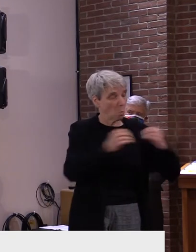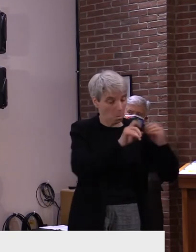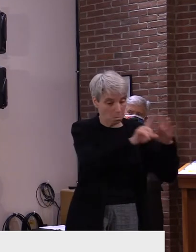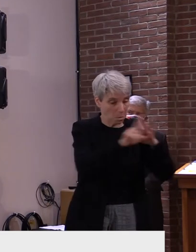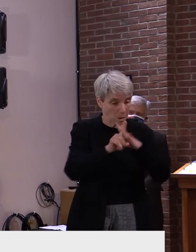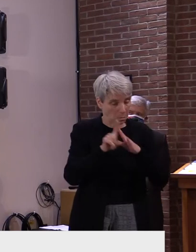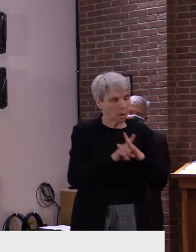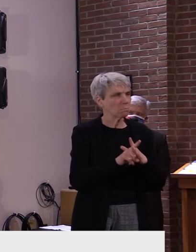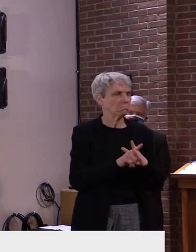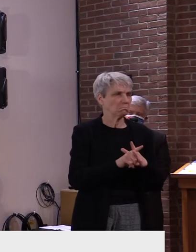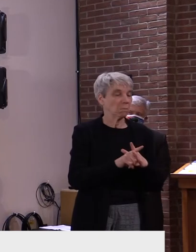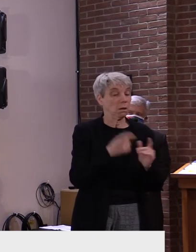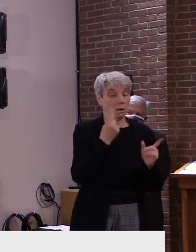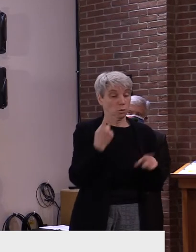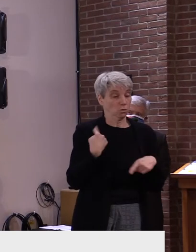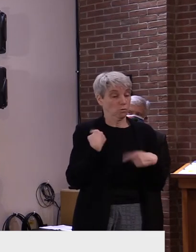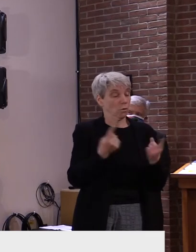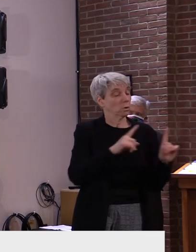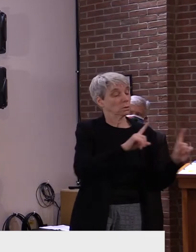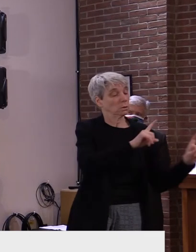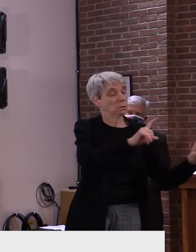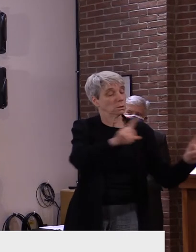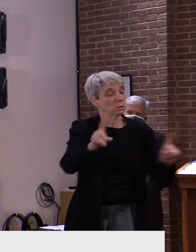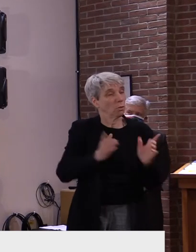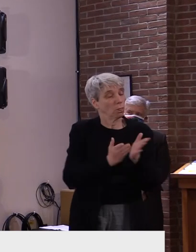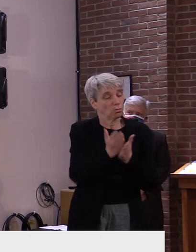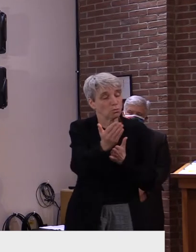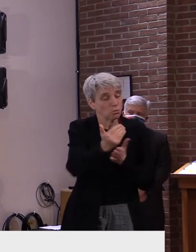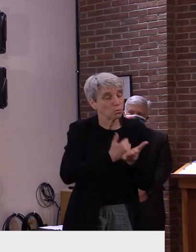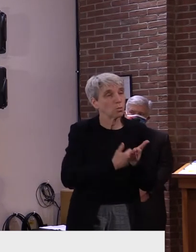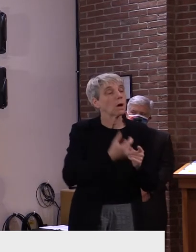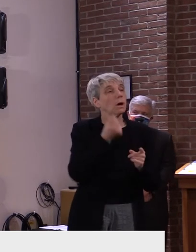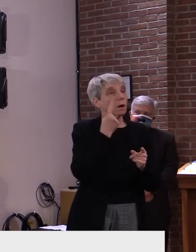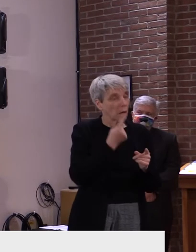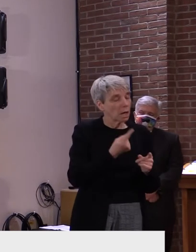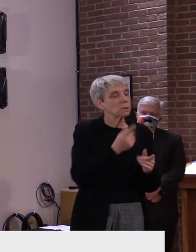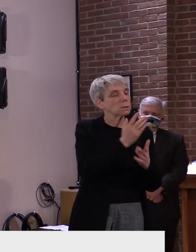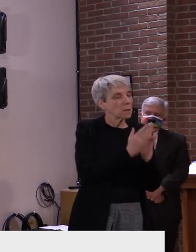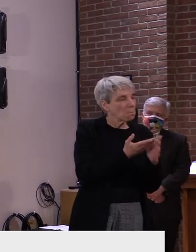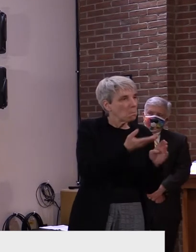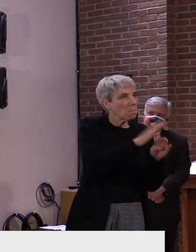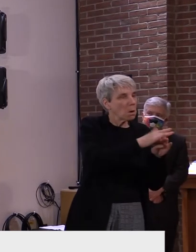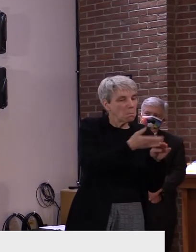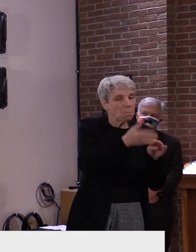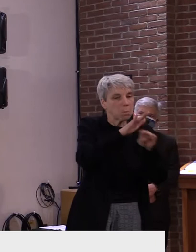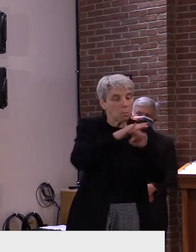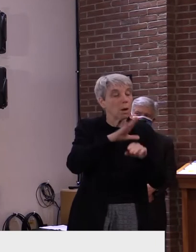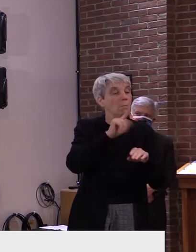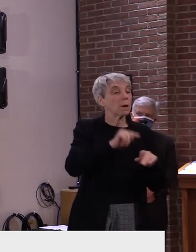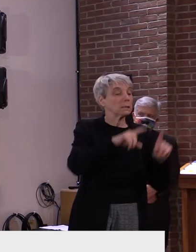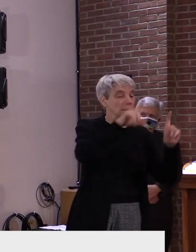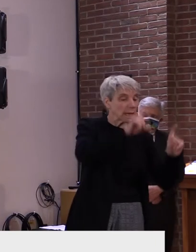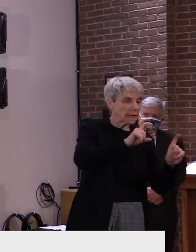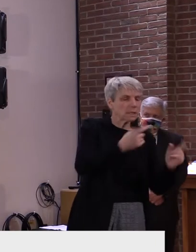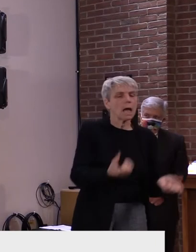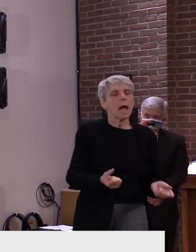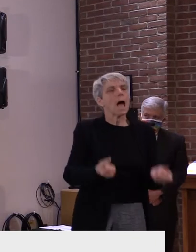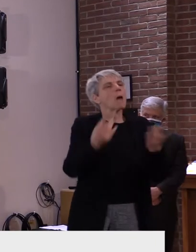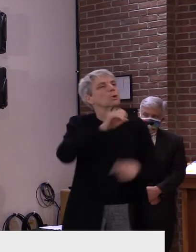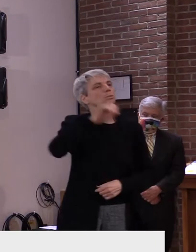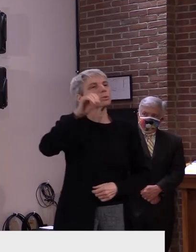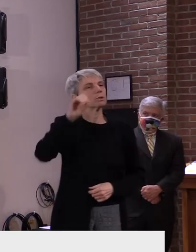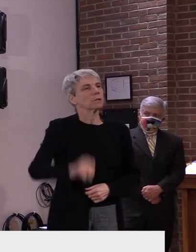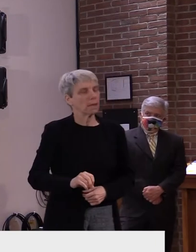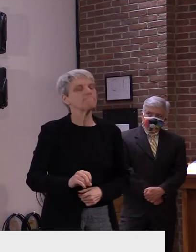percent positivity rate so far in spite of the increase in cases we're having is not dramatically rising but we're watching